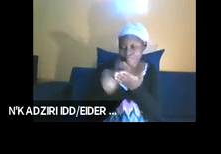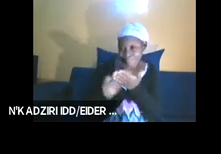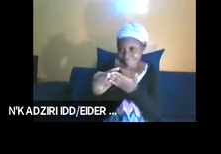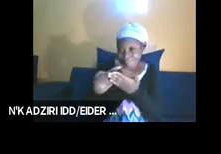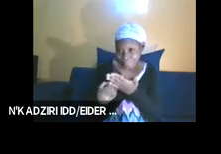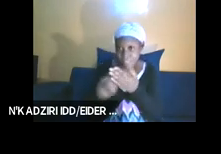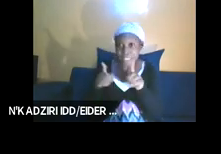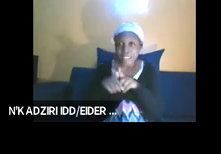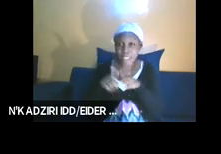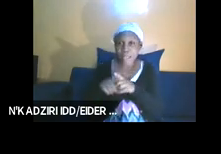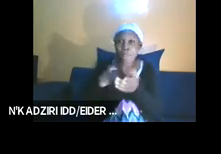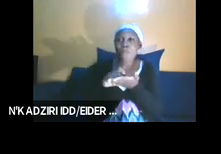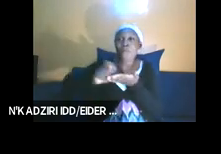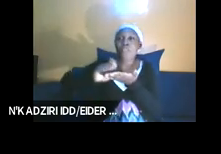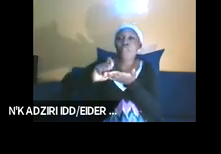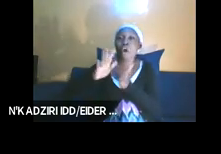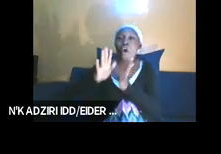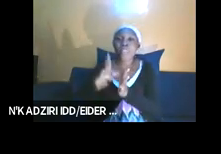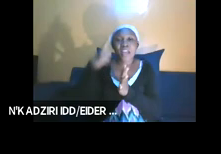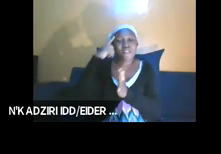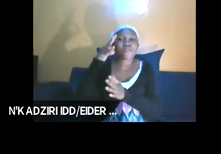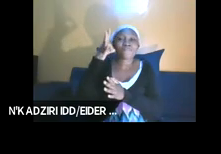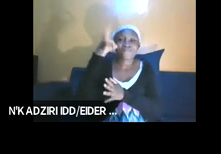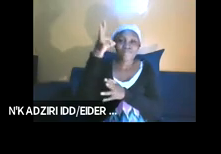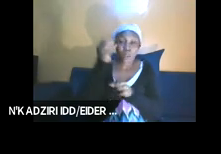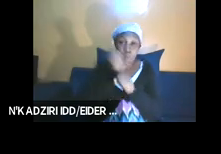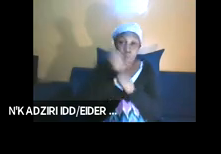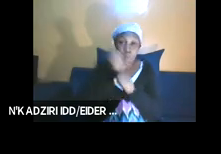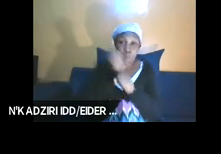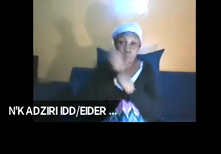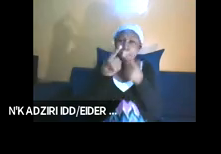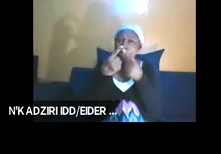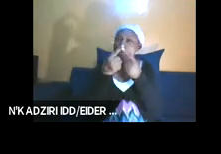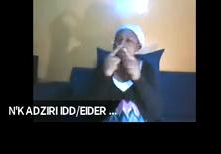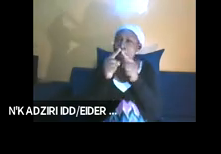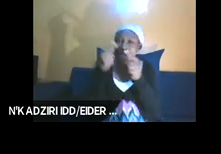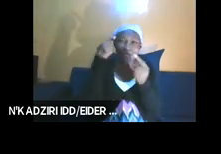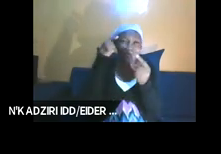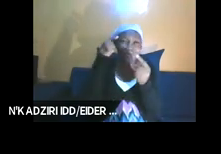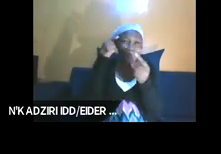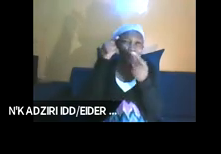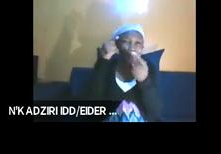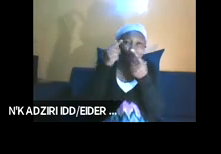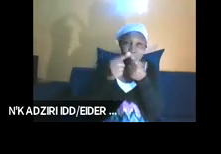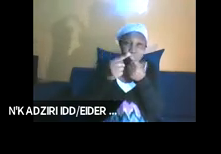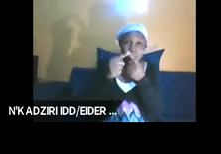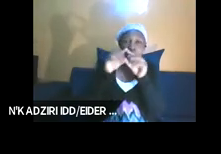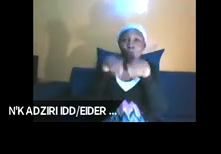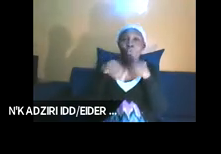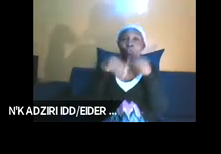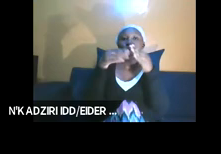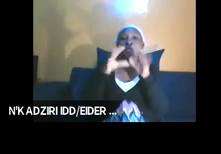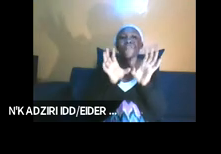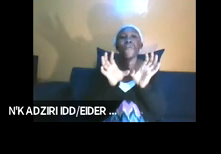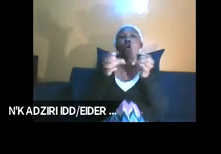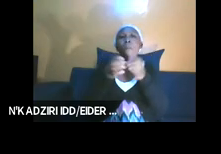hopefully, for future work. But the goal of providing community peer review to preprints